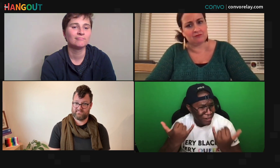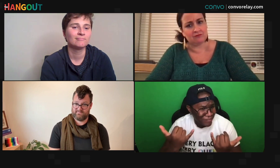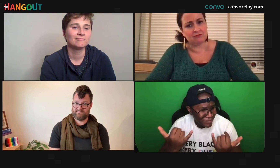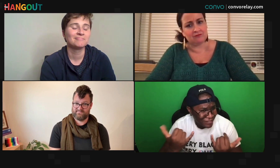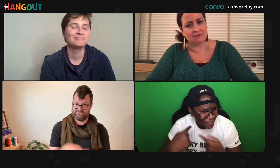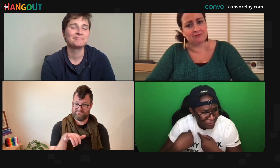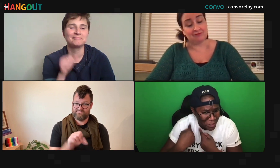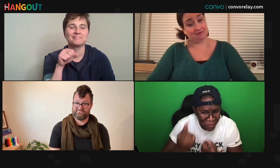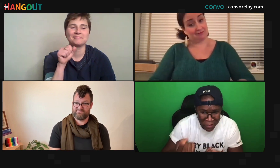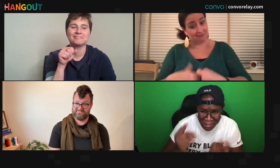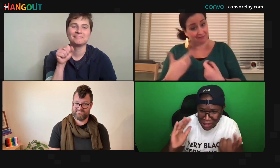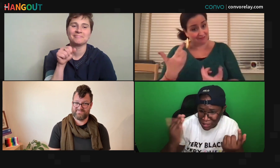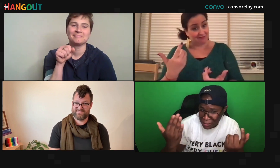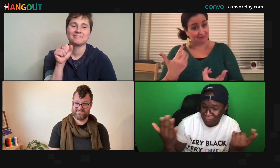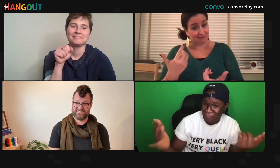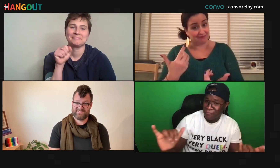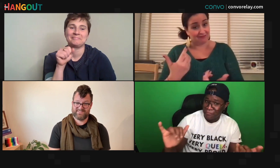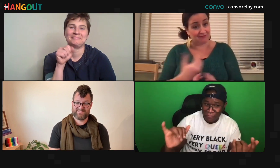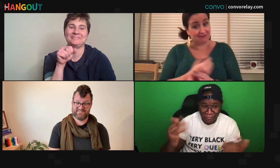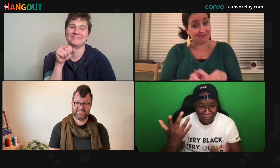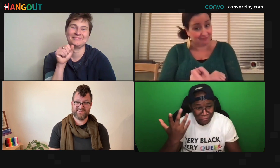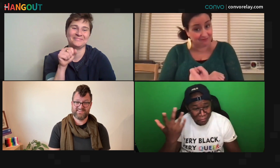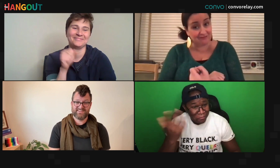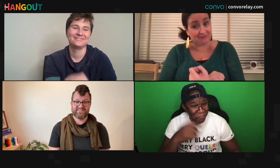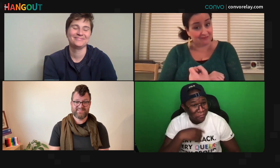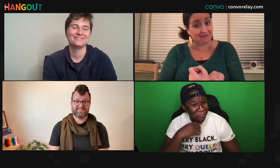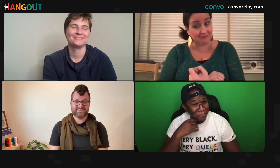been very surprised about that. It seems like the world has